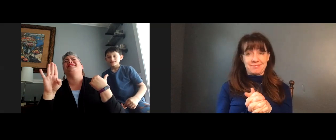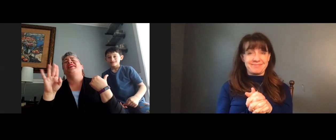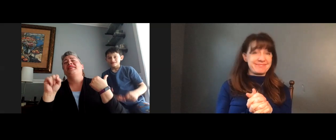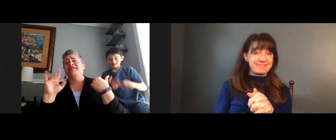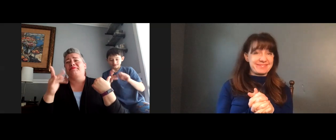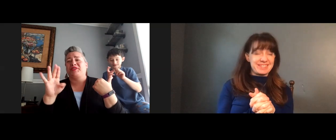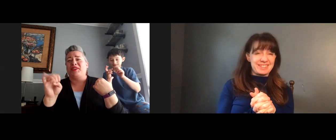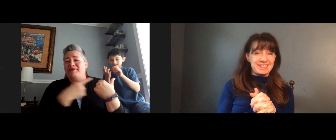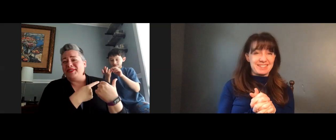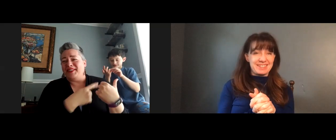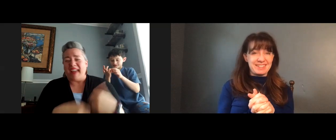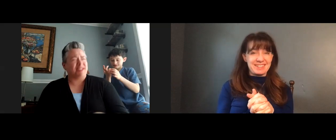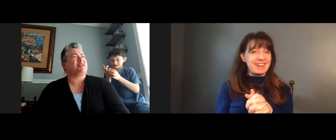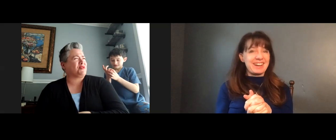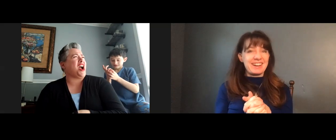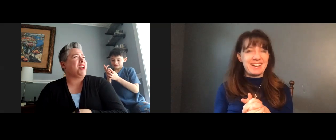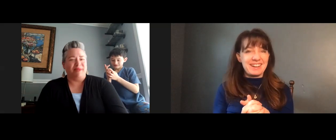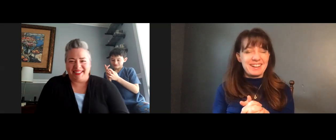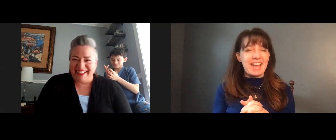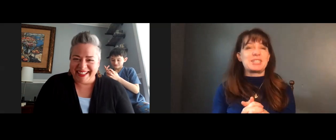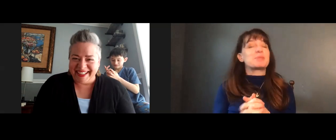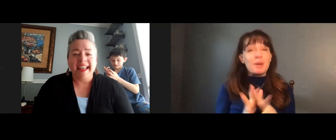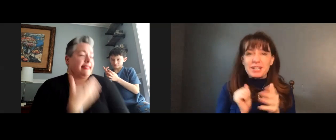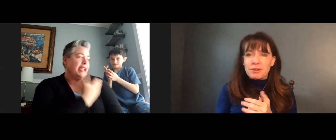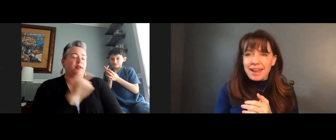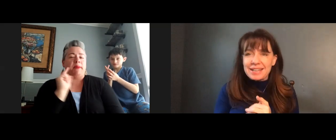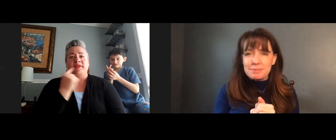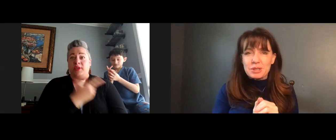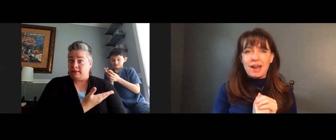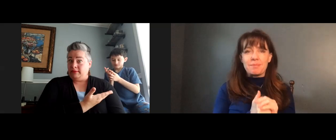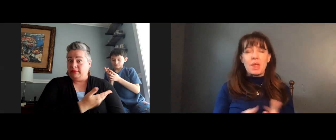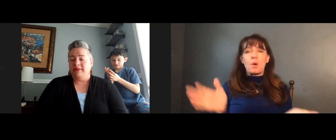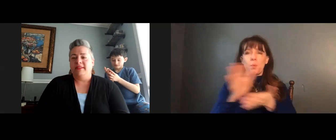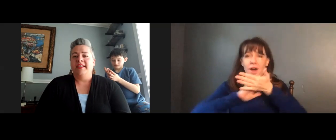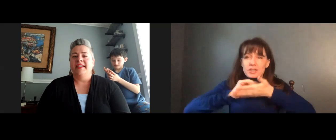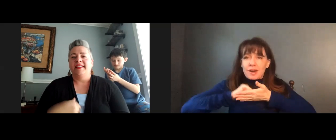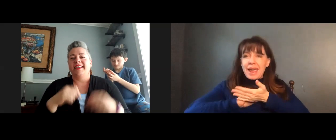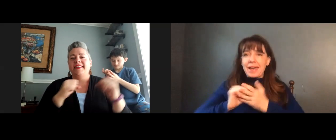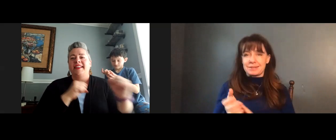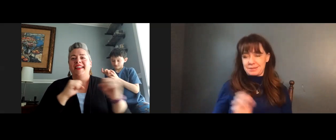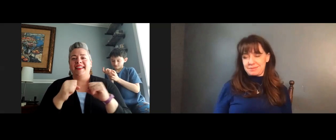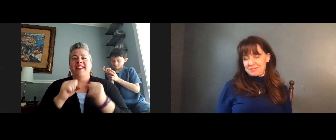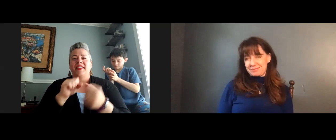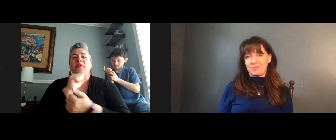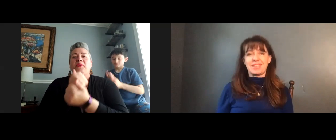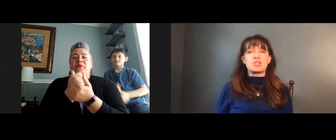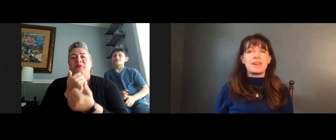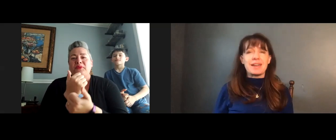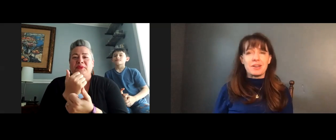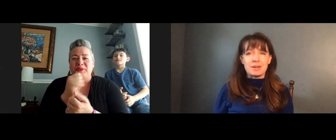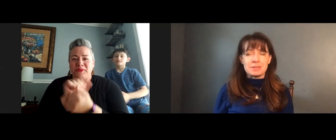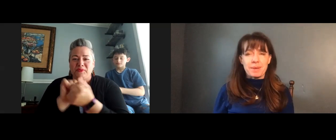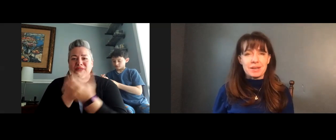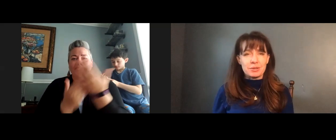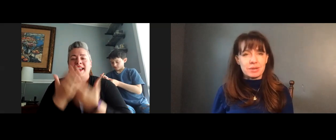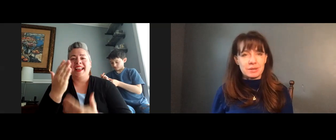subscribe to your and subscribe and subscribe that's right and subscribe wash your hands get your